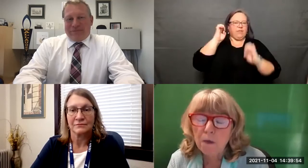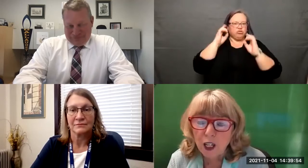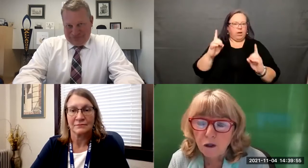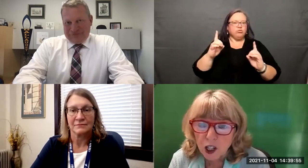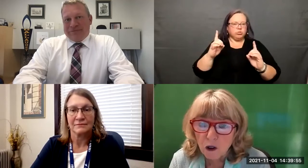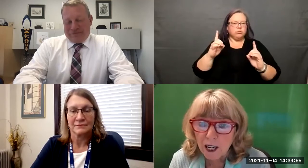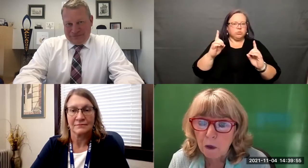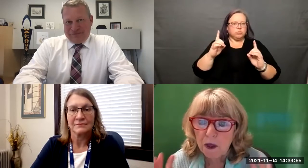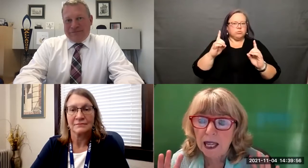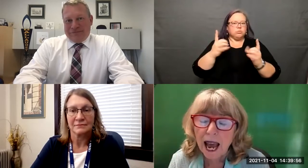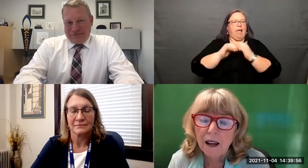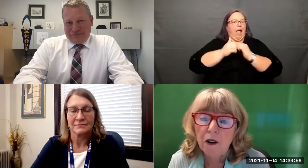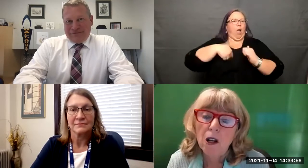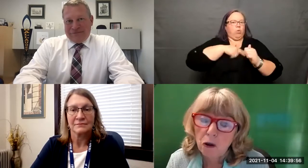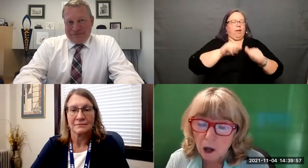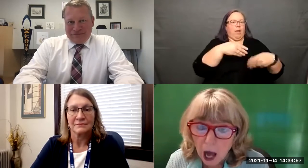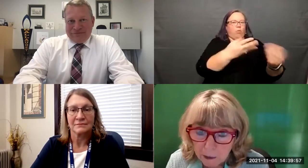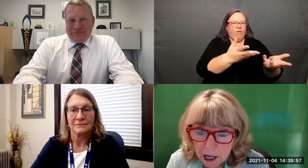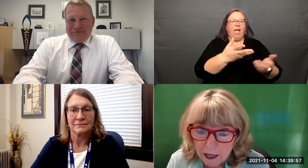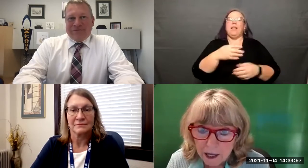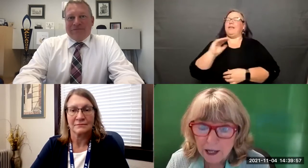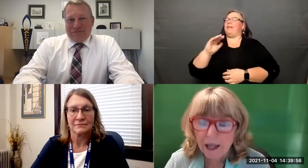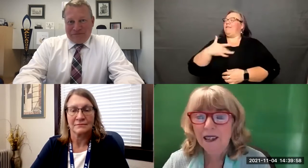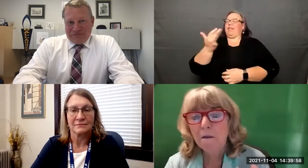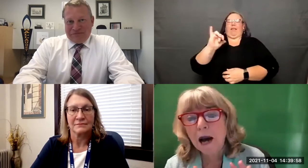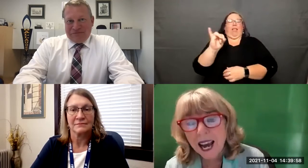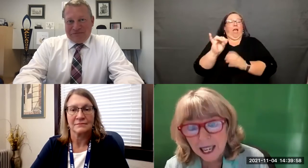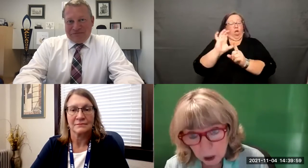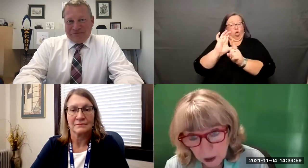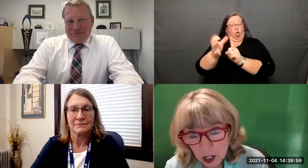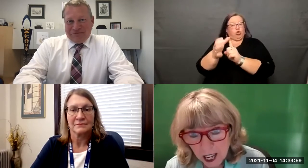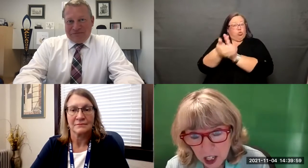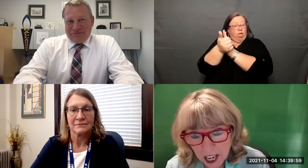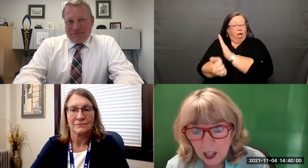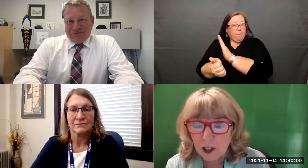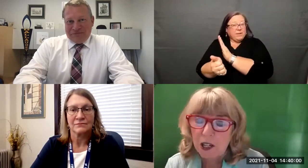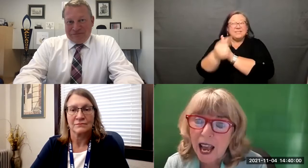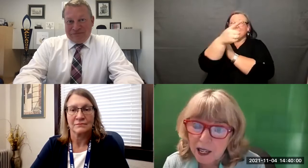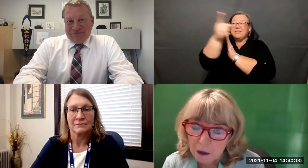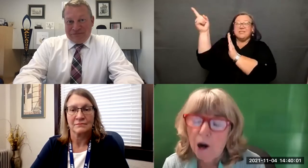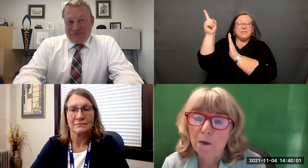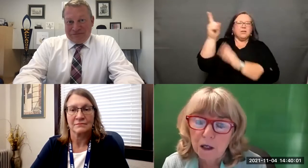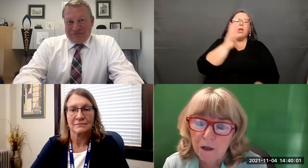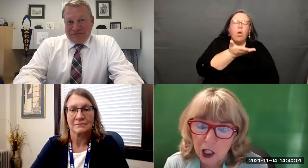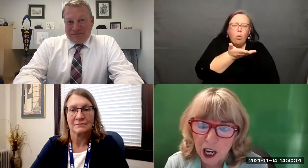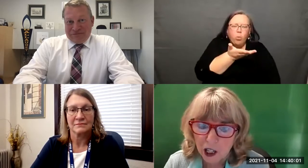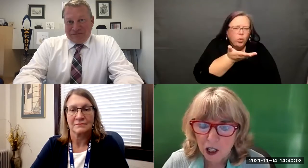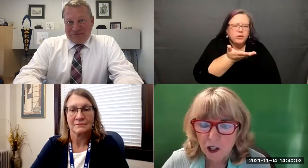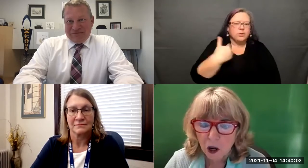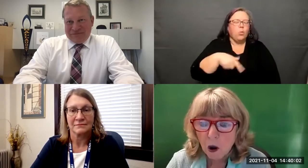Everybody's frustrated with the lack of cultural competence by special educators and departments of education. So